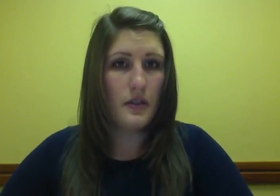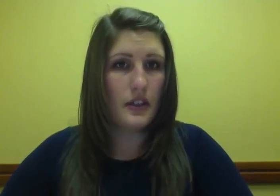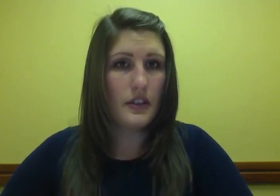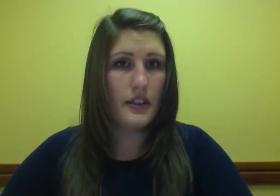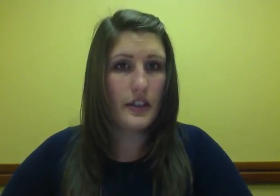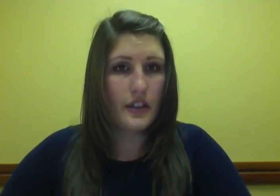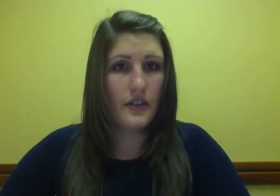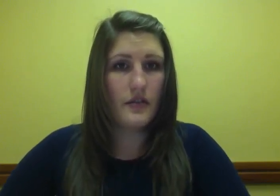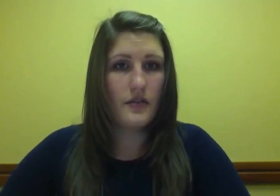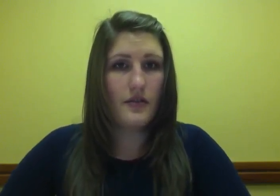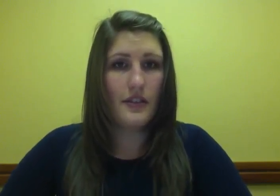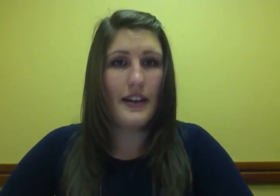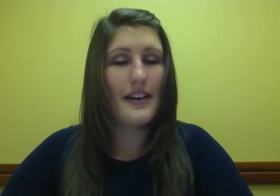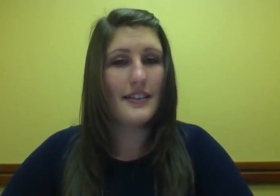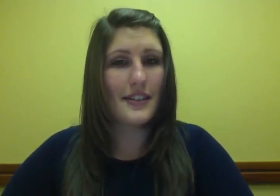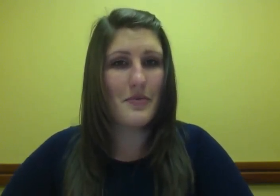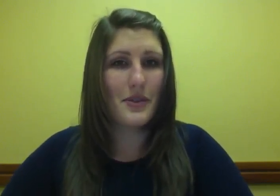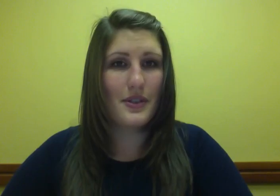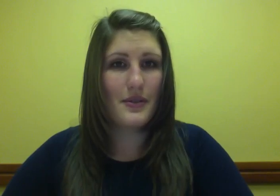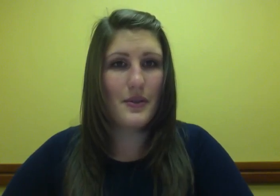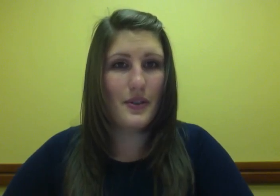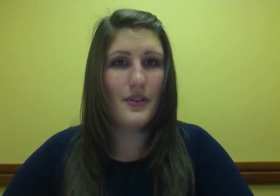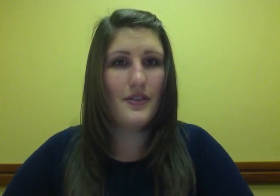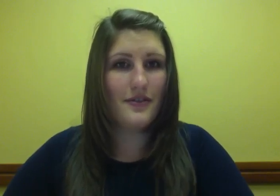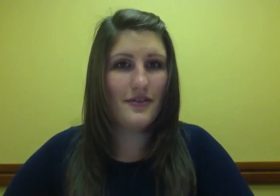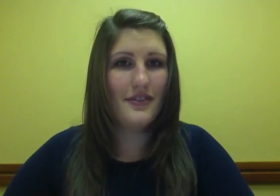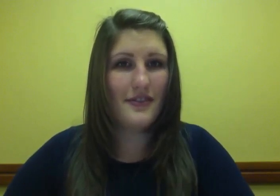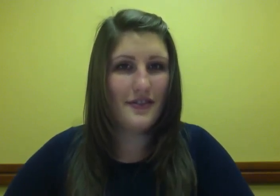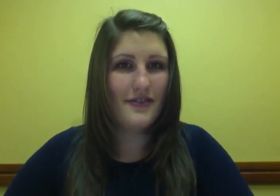Week later, had summer school.